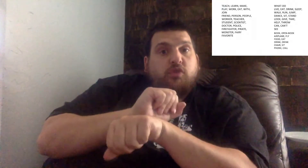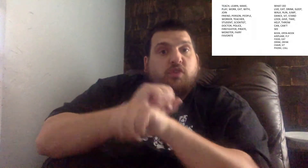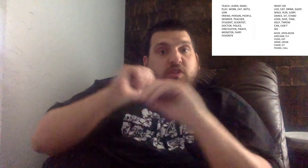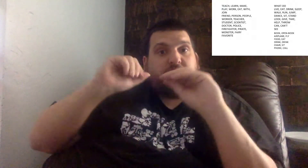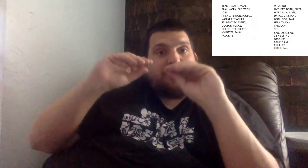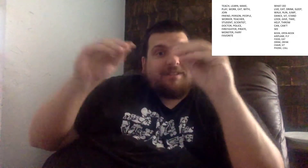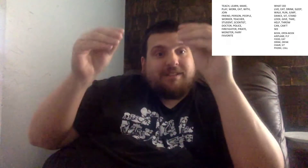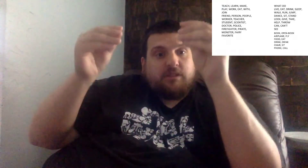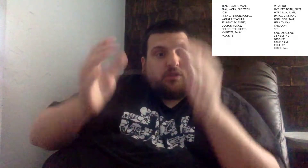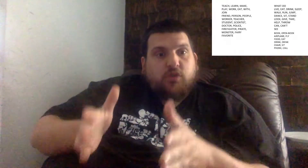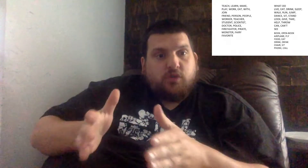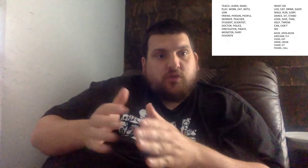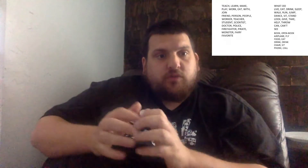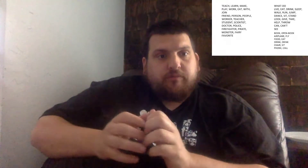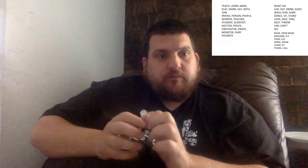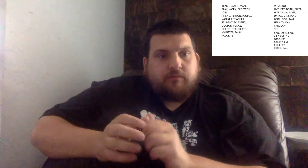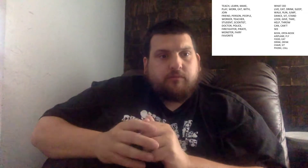work, worker,